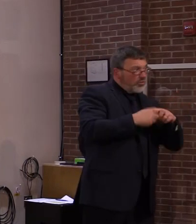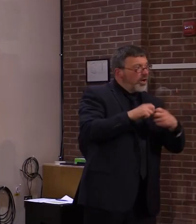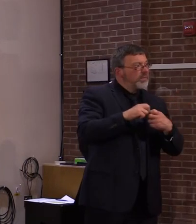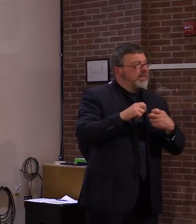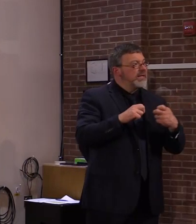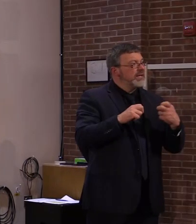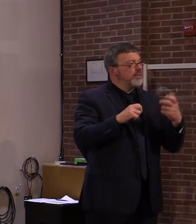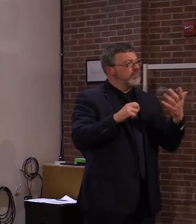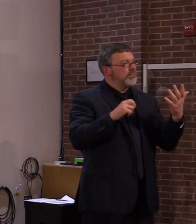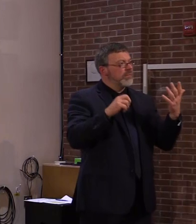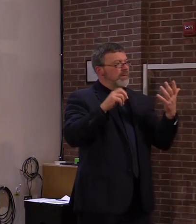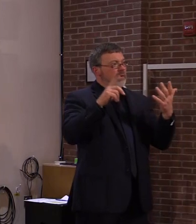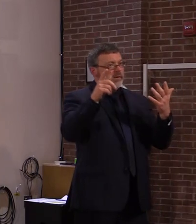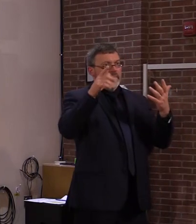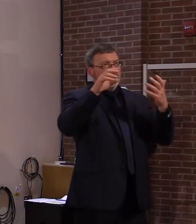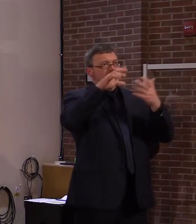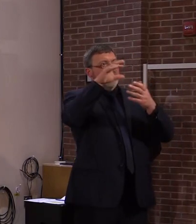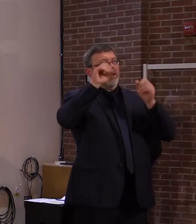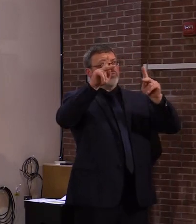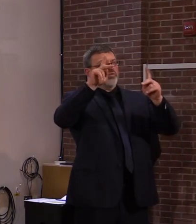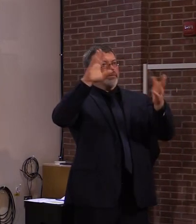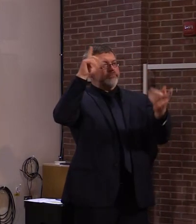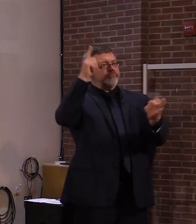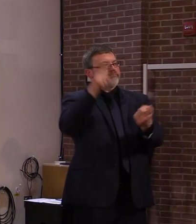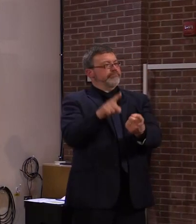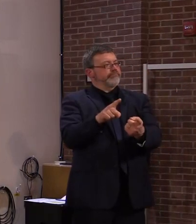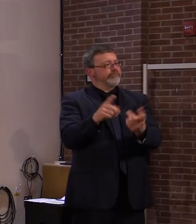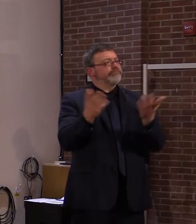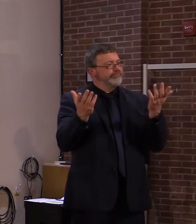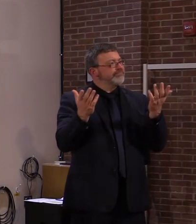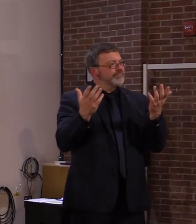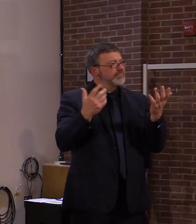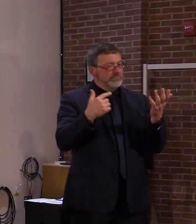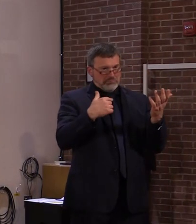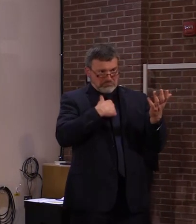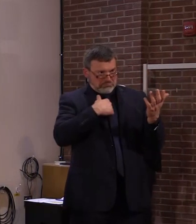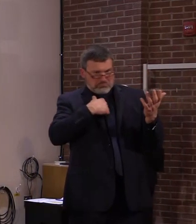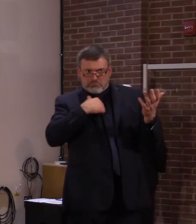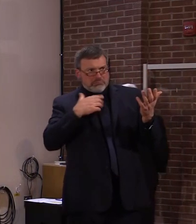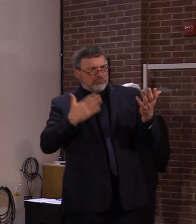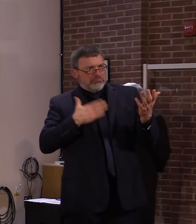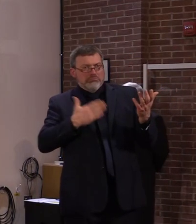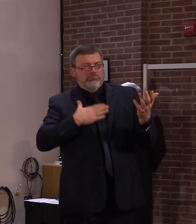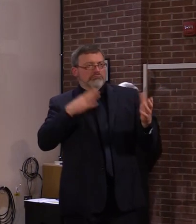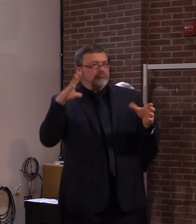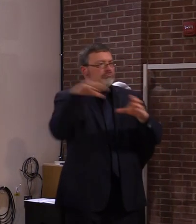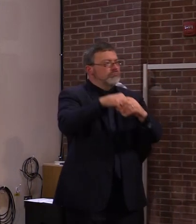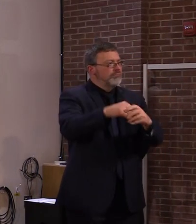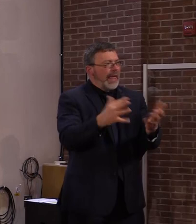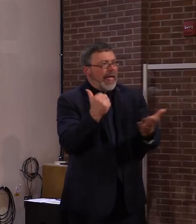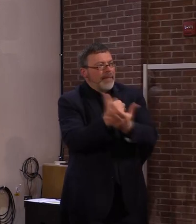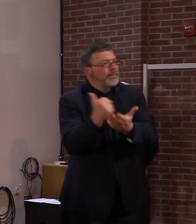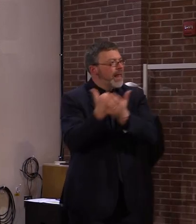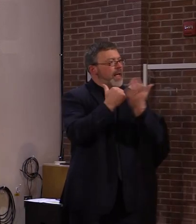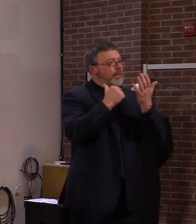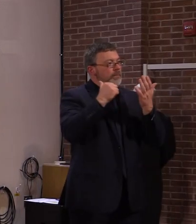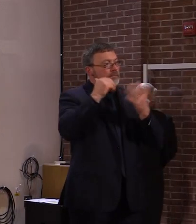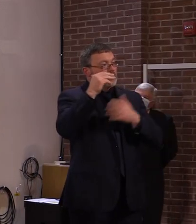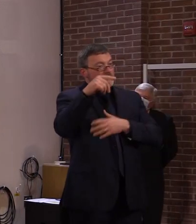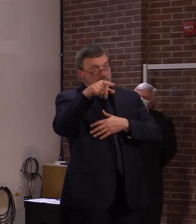opportunities, and we would be happy to help them find a job or an opportunity to keep them going.